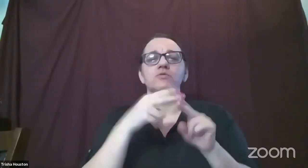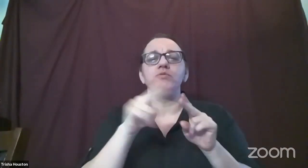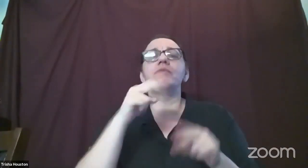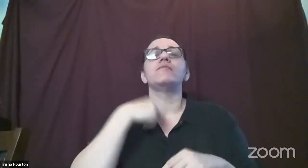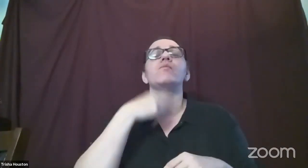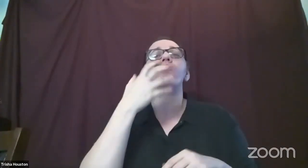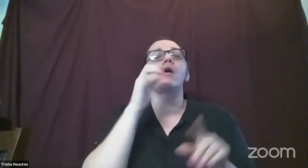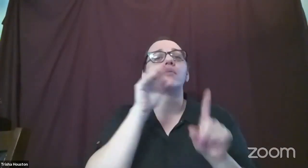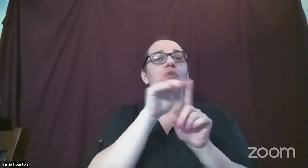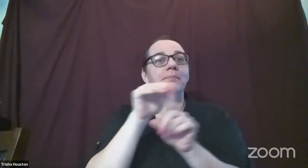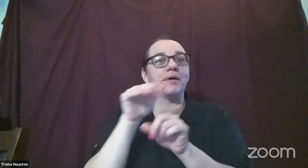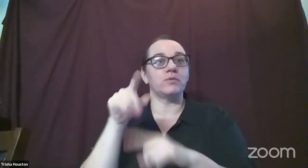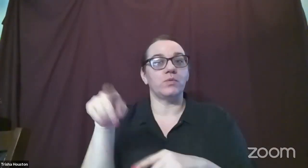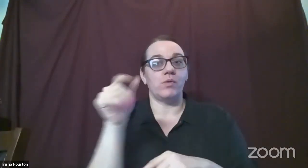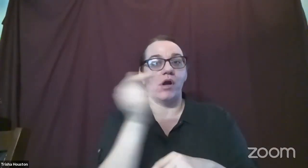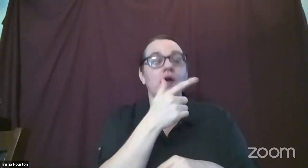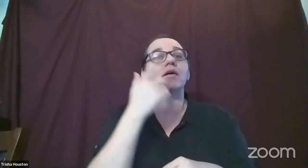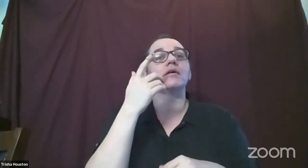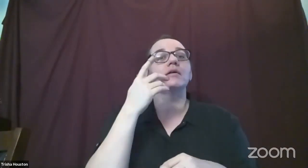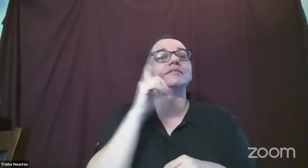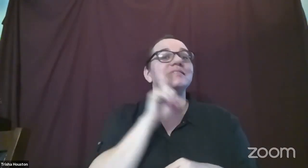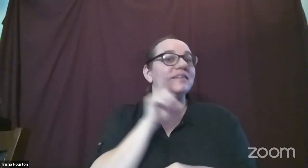Would like to share with you all a reminder.